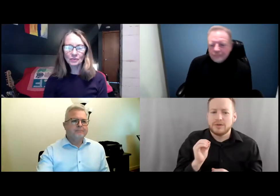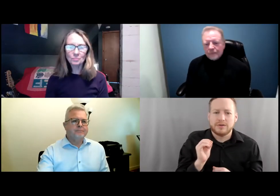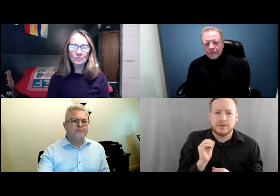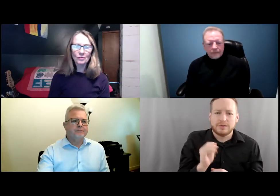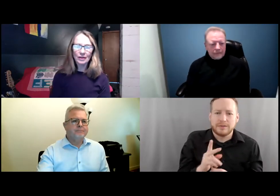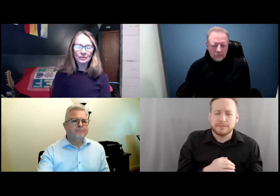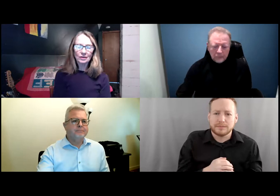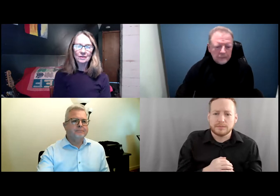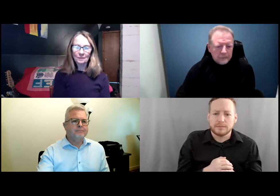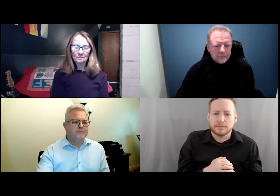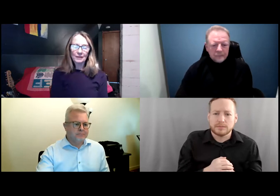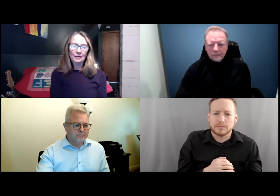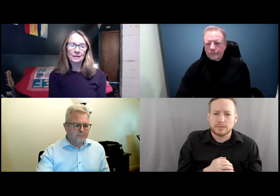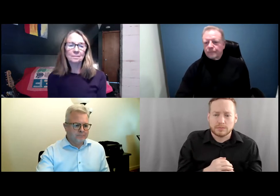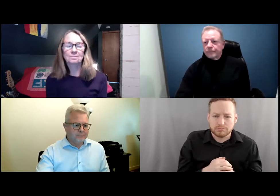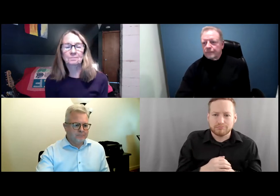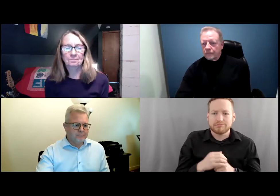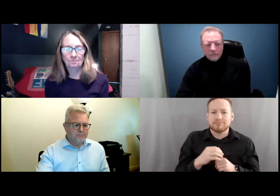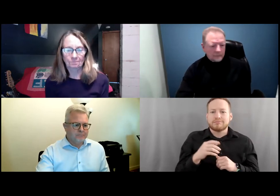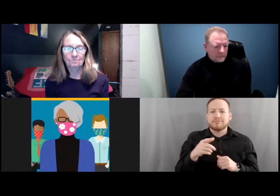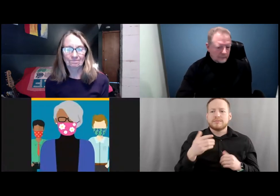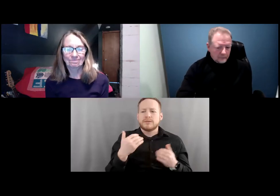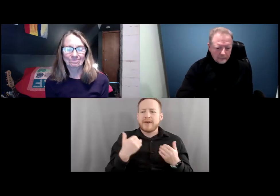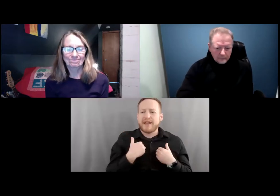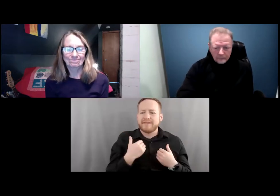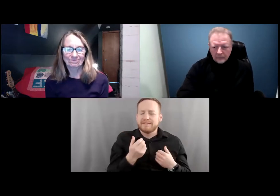So moving right along.